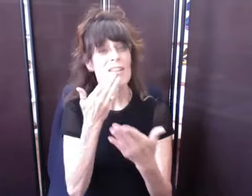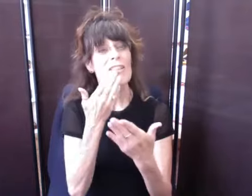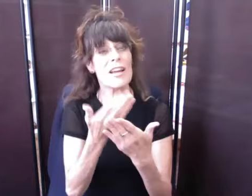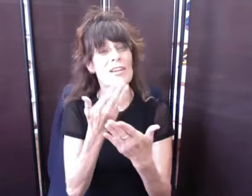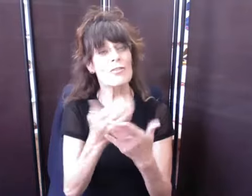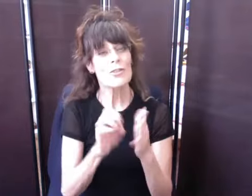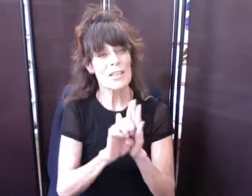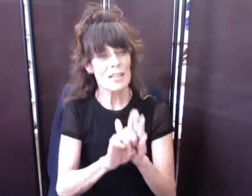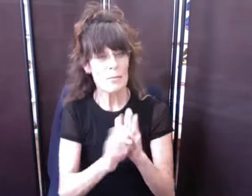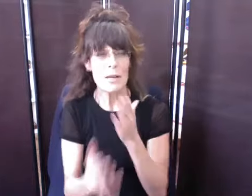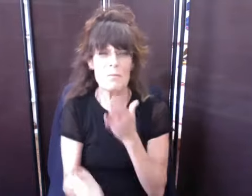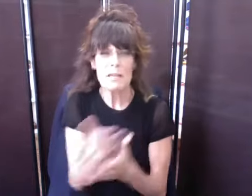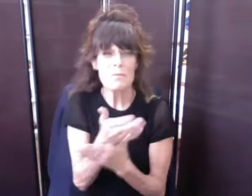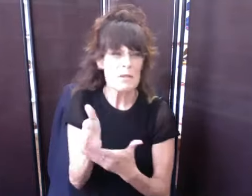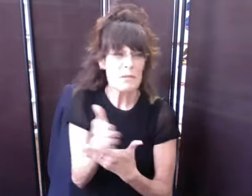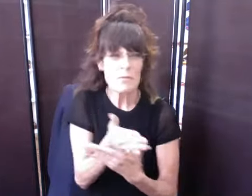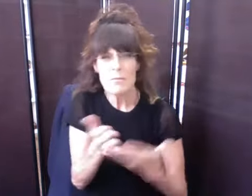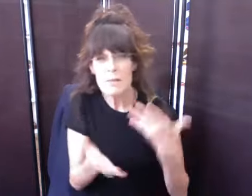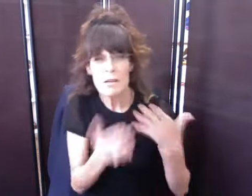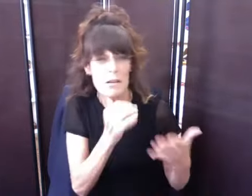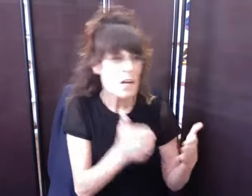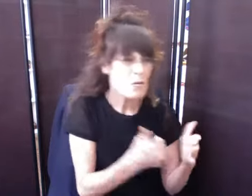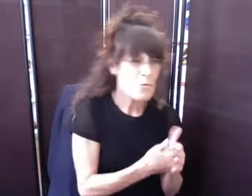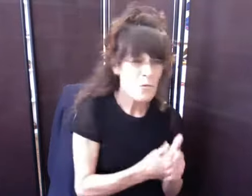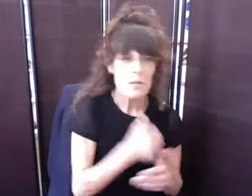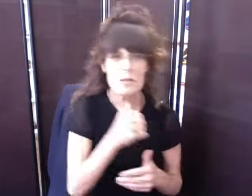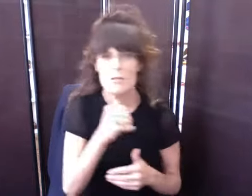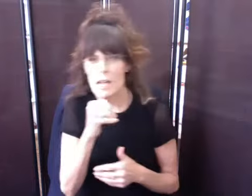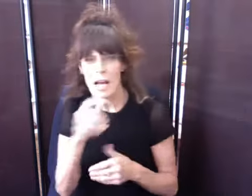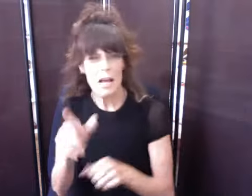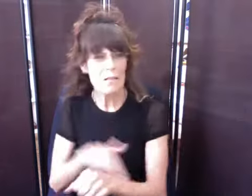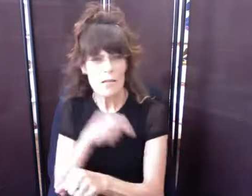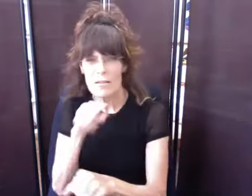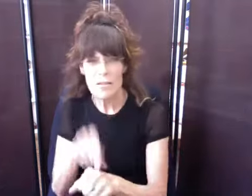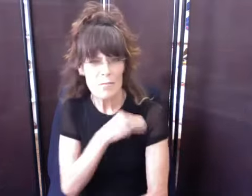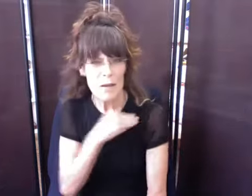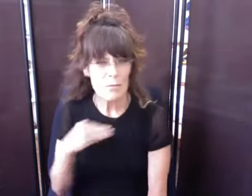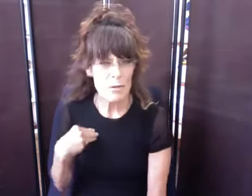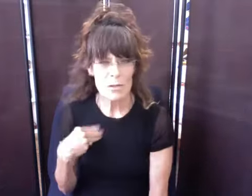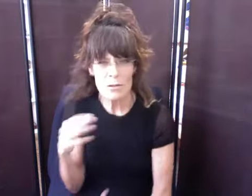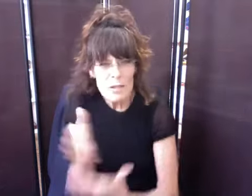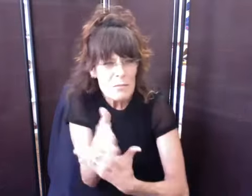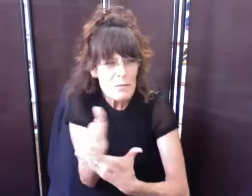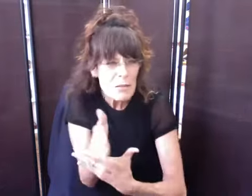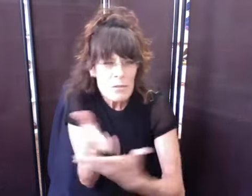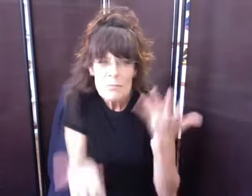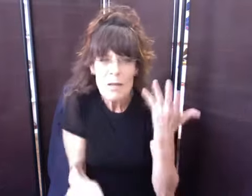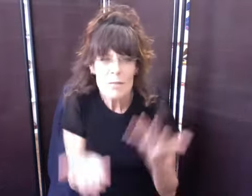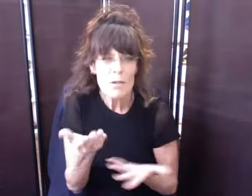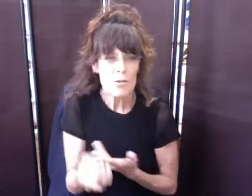in between, right? You're not maybe a newcomer. You're not maybe an old timer. You're somewhere in between. And maybe you've had some of the thoughts like I've had over the